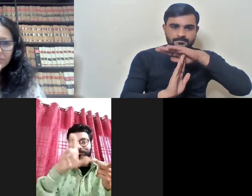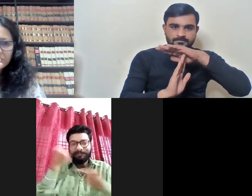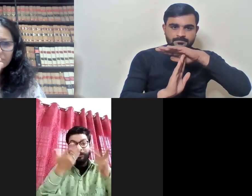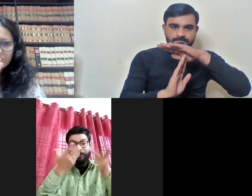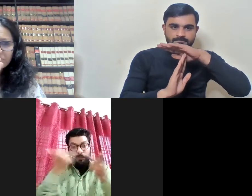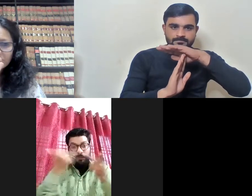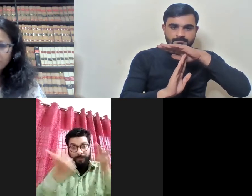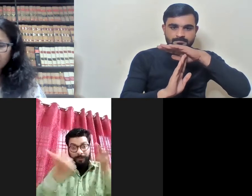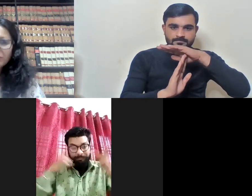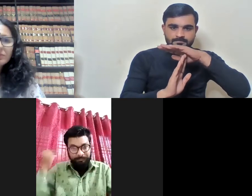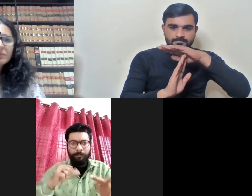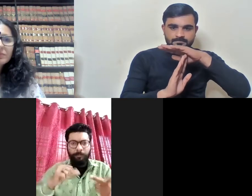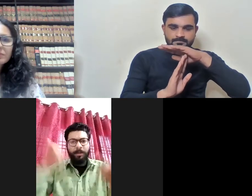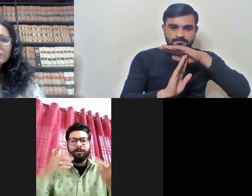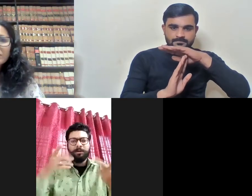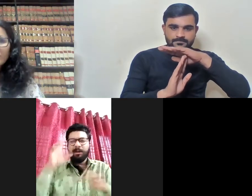Thank you.